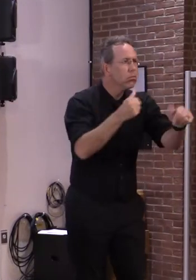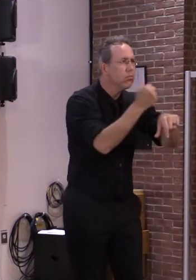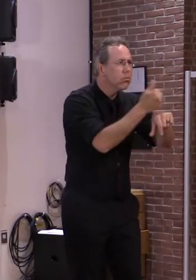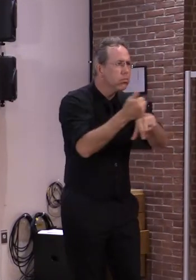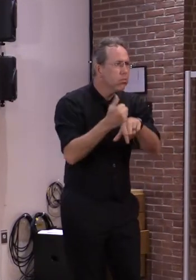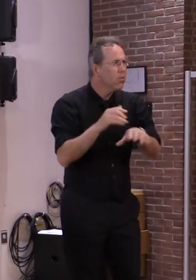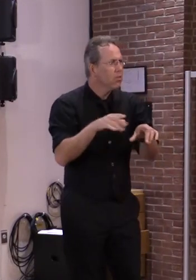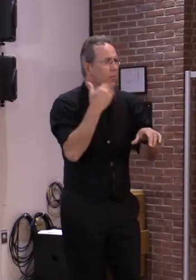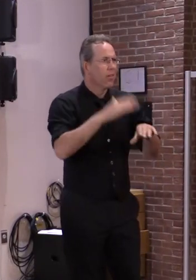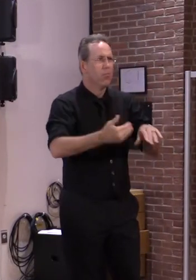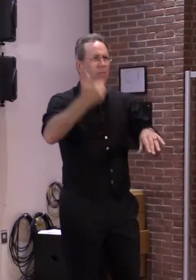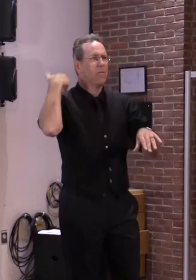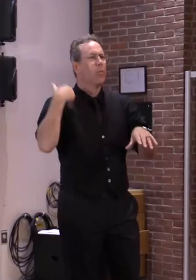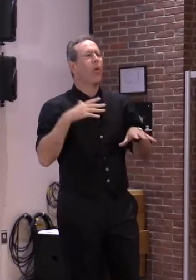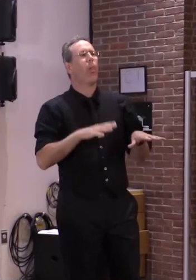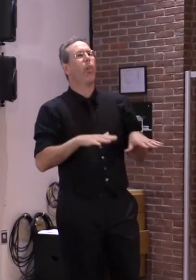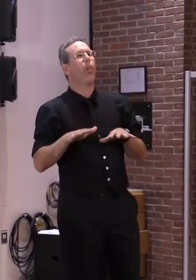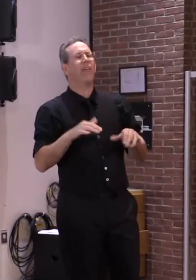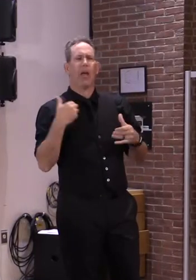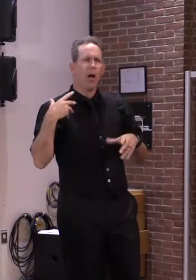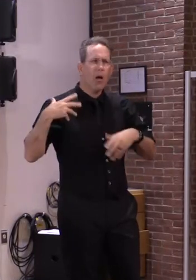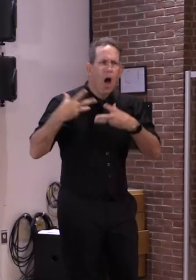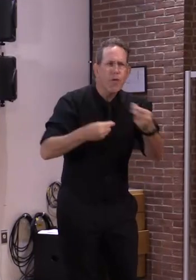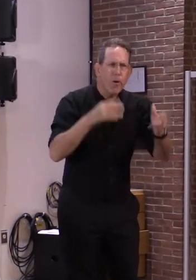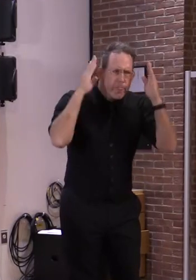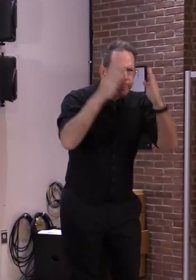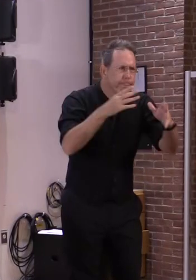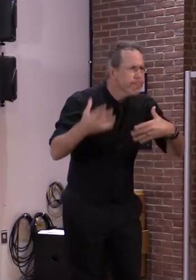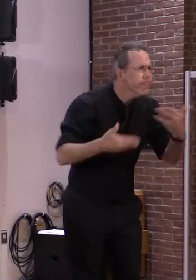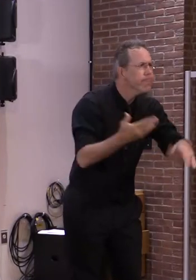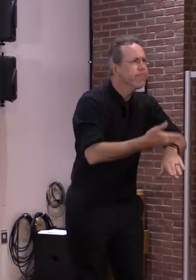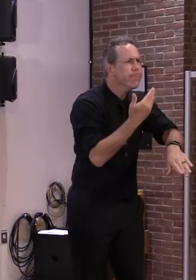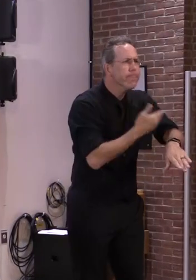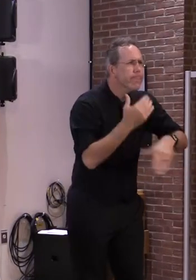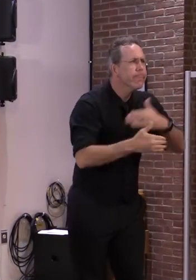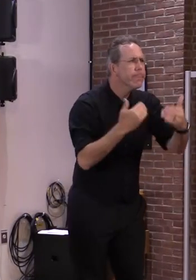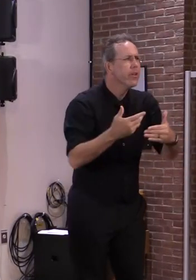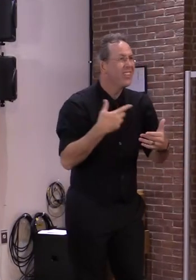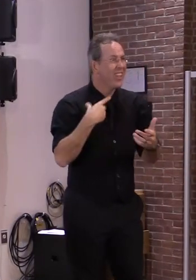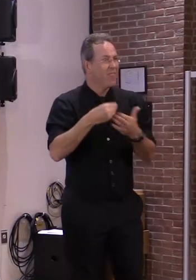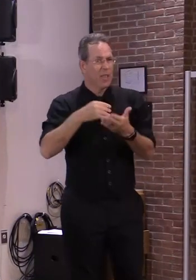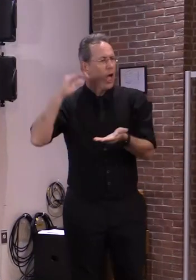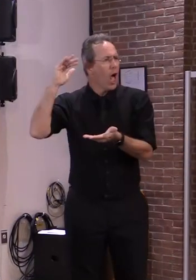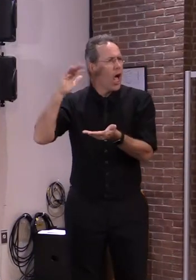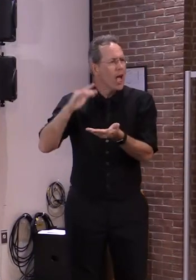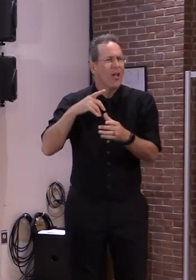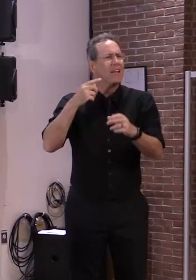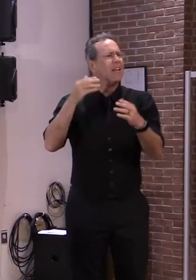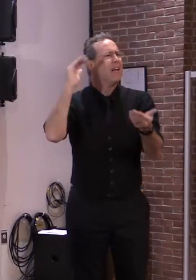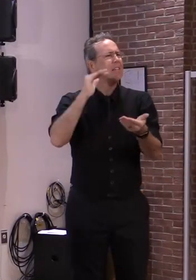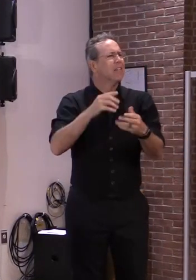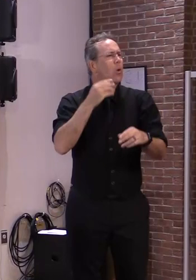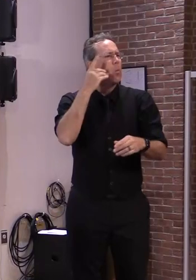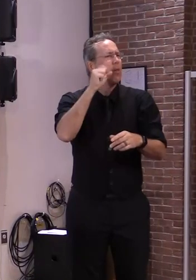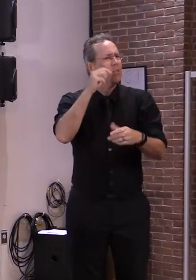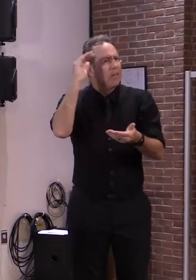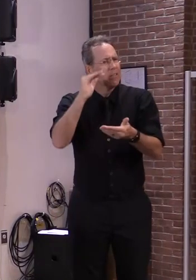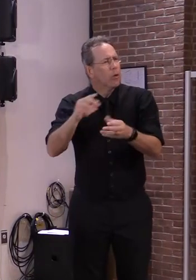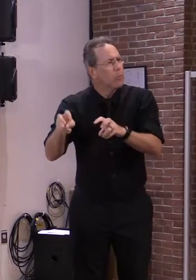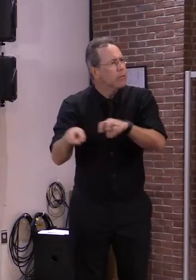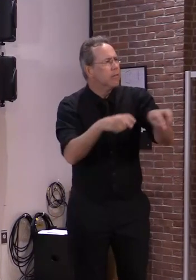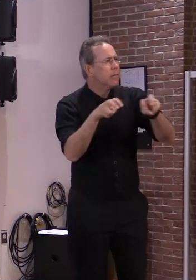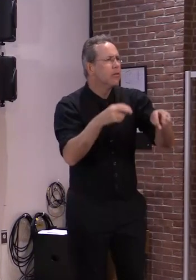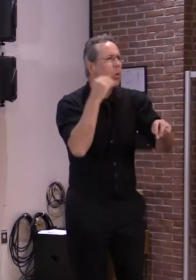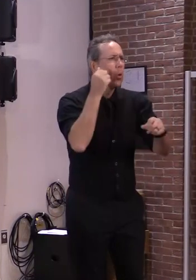are placing people as we move forward. So, we're going to have to work through this as we work